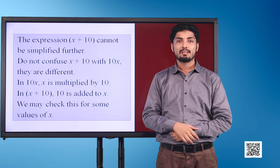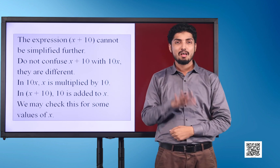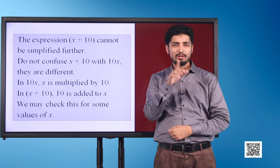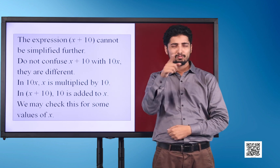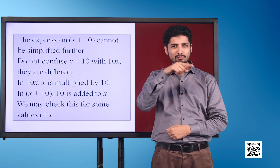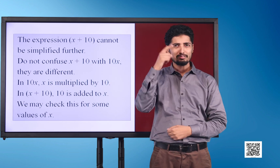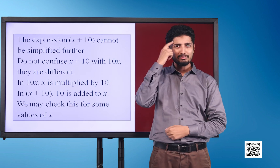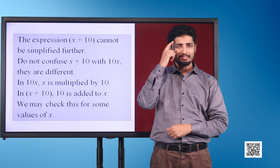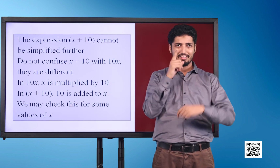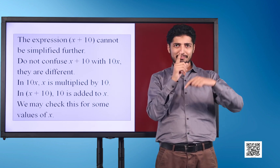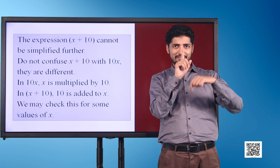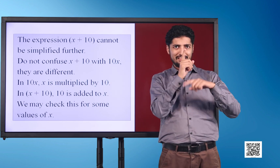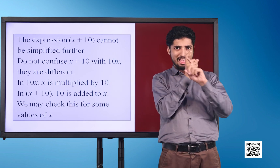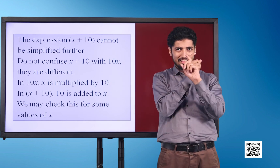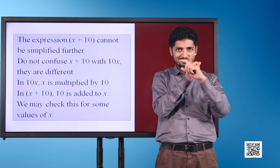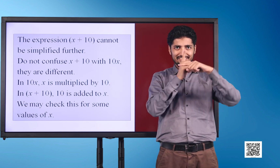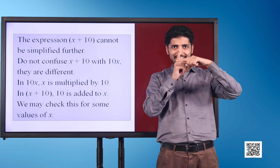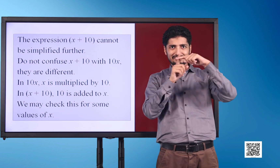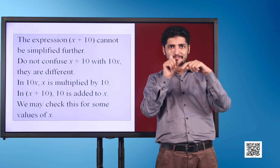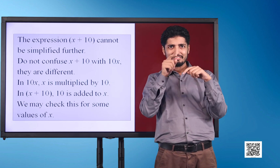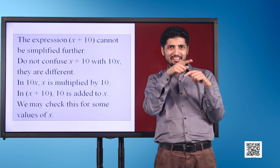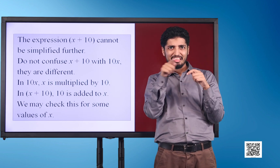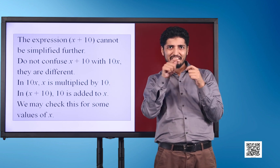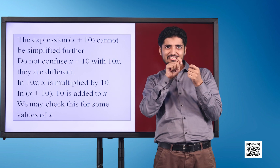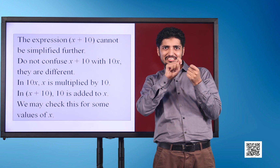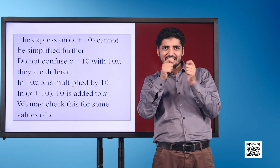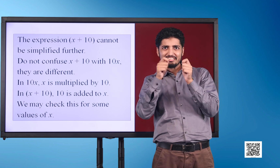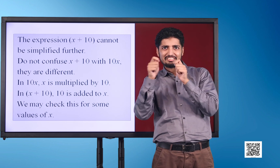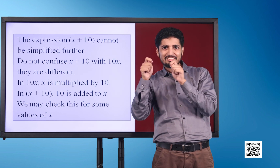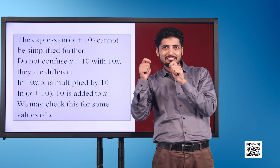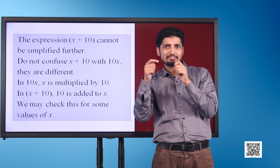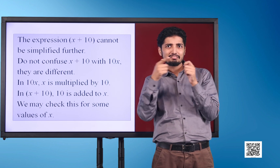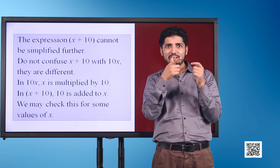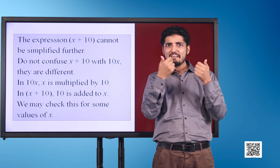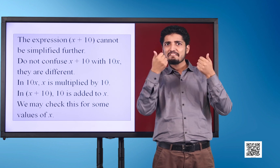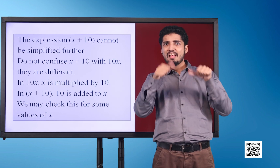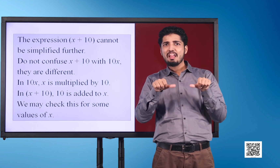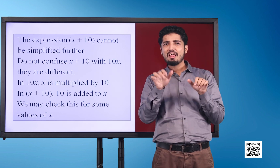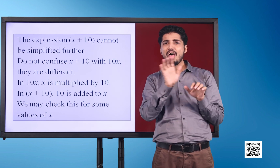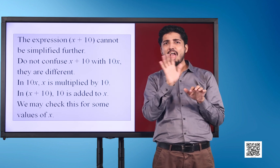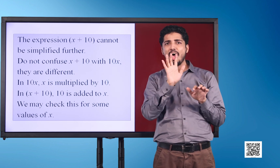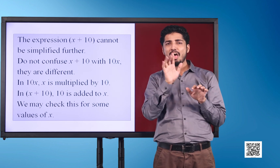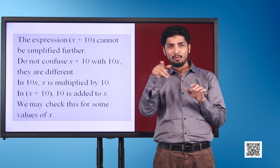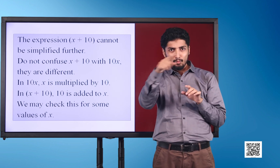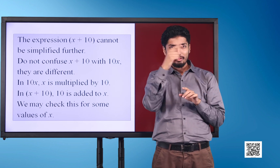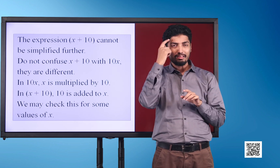the expression x plus 10 cannot be simplified further. Do not confuse x plus 10